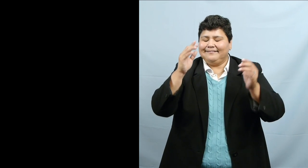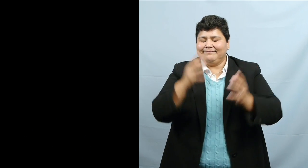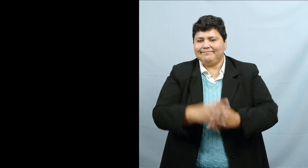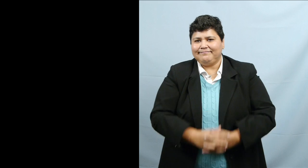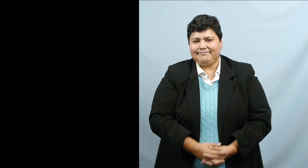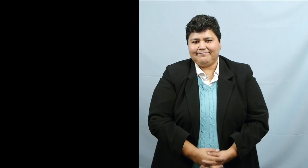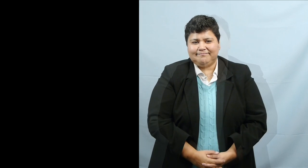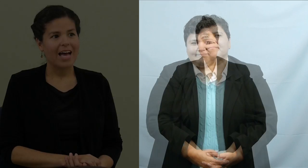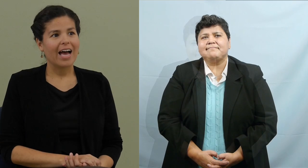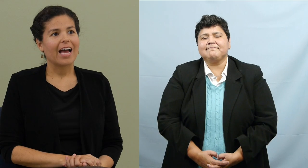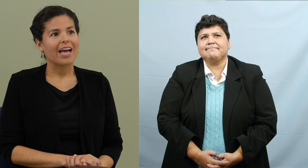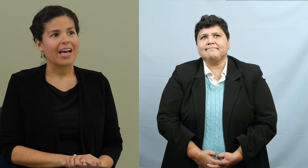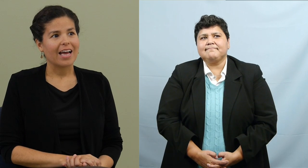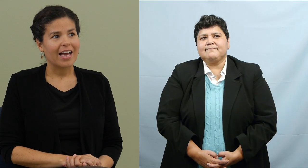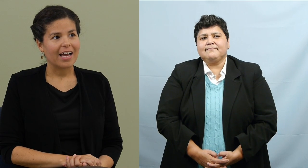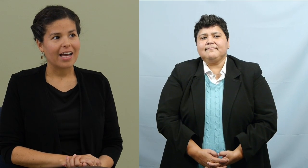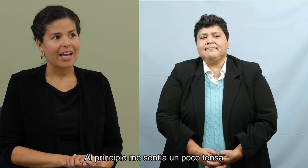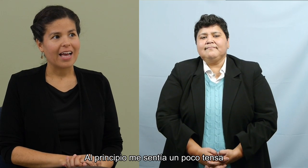Mm